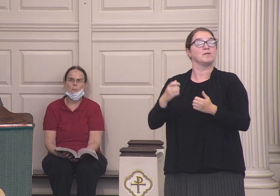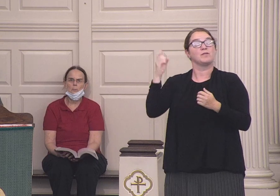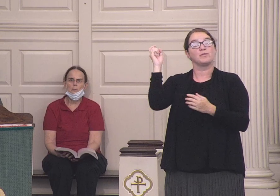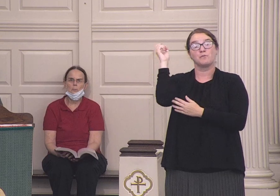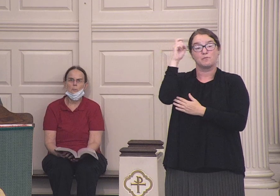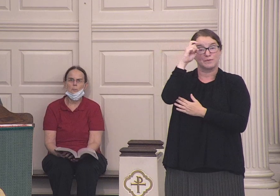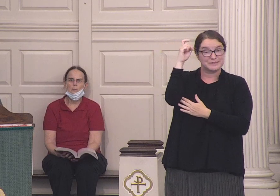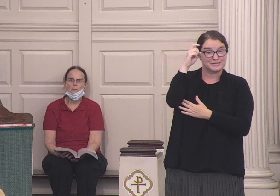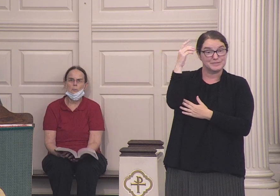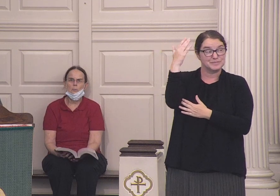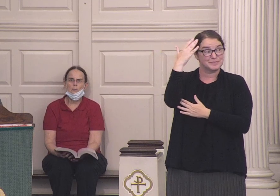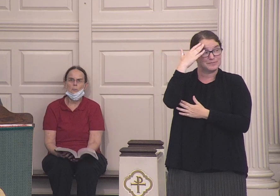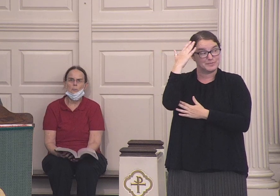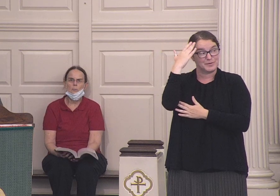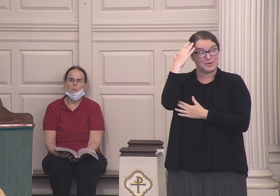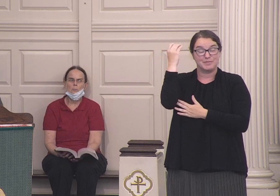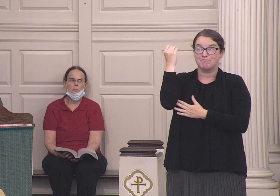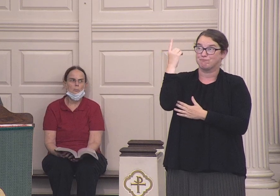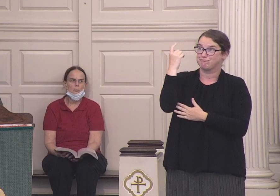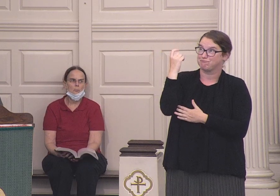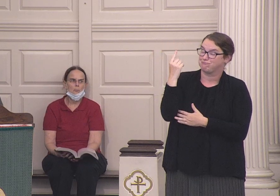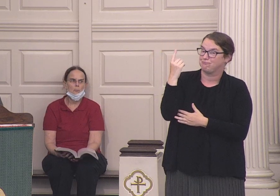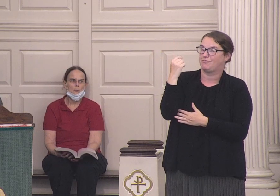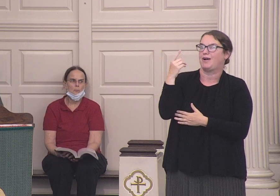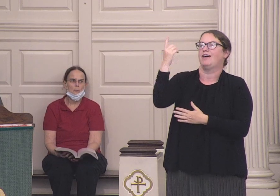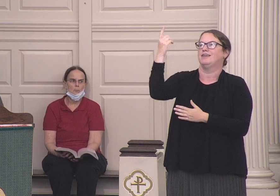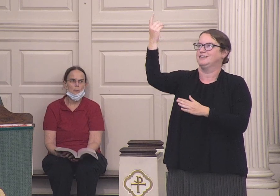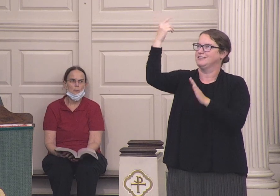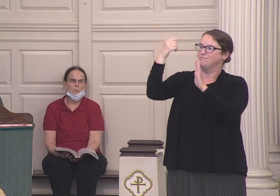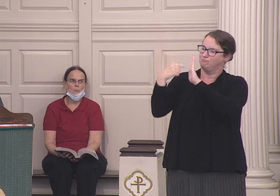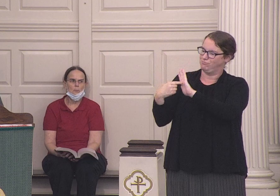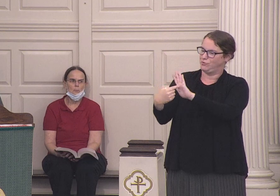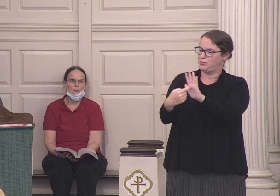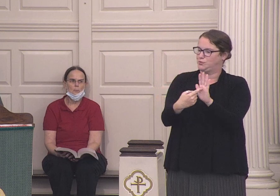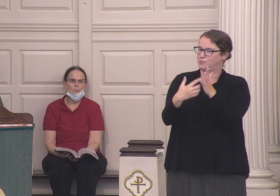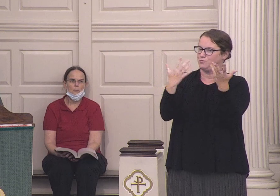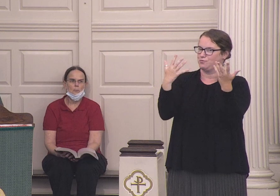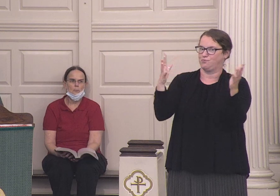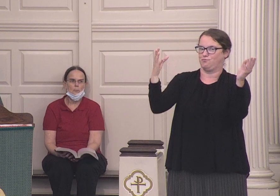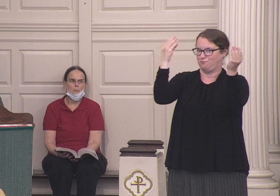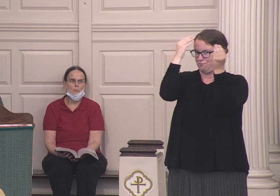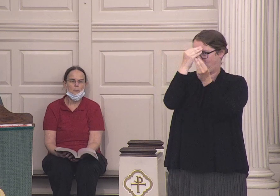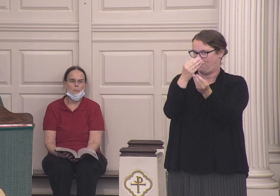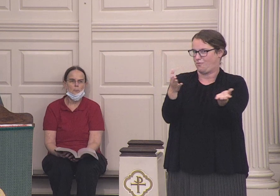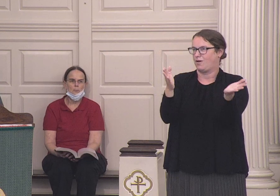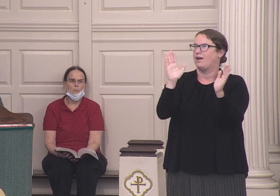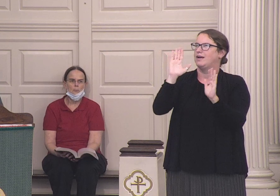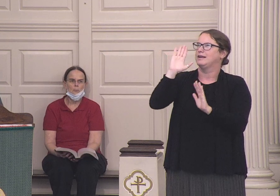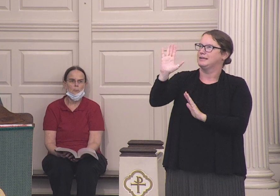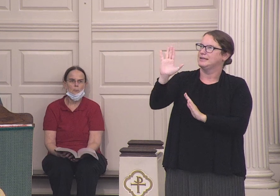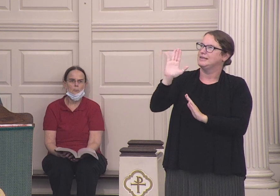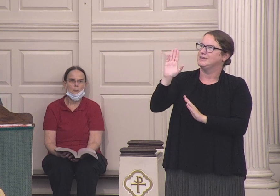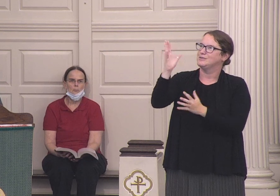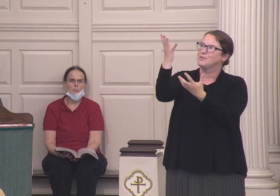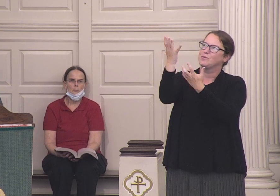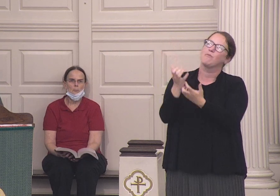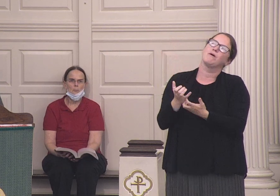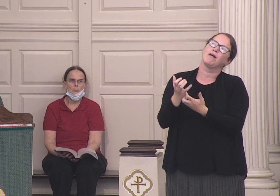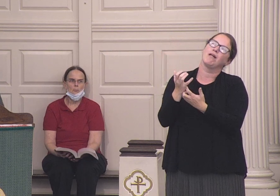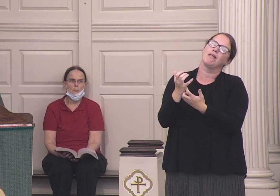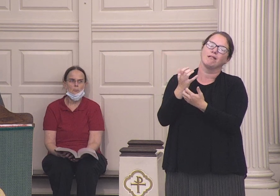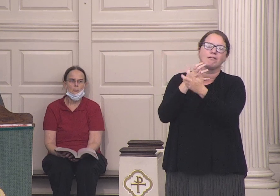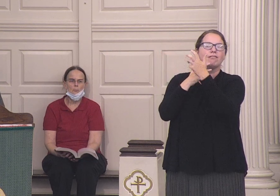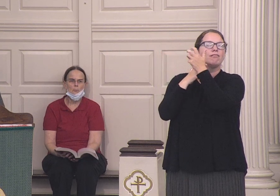insight, he has made known to us the mystery of his will in accord with his favor that